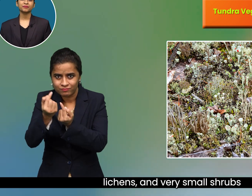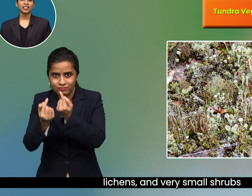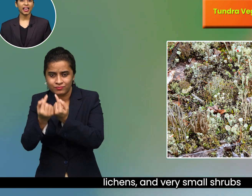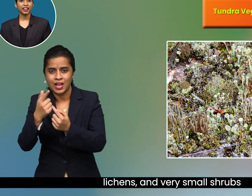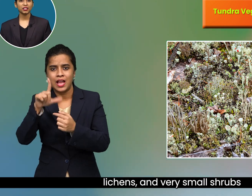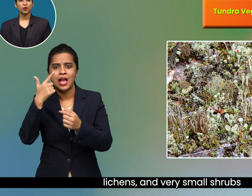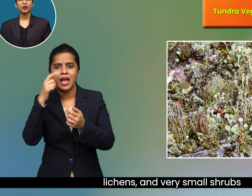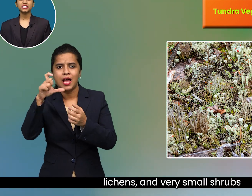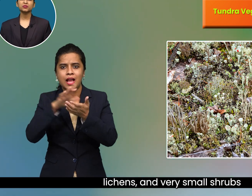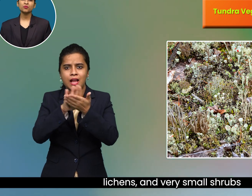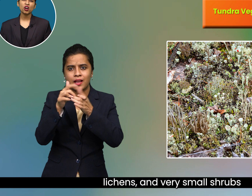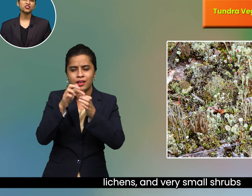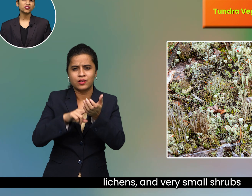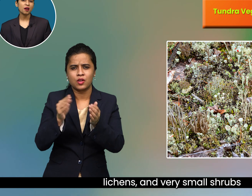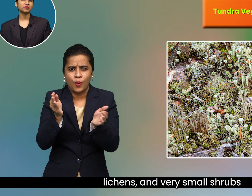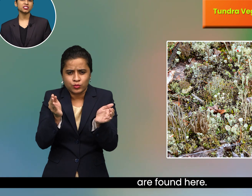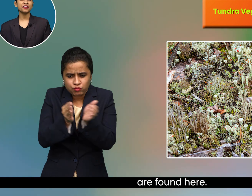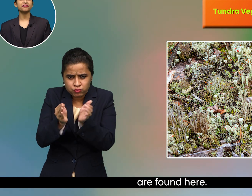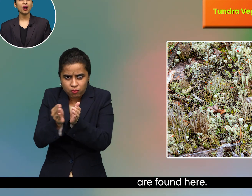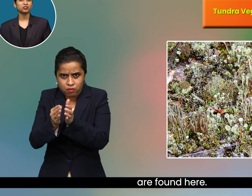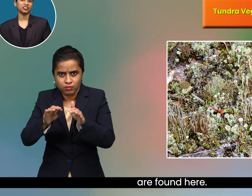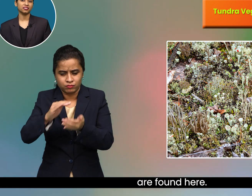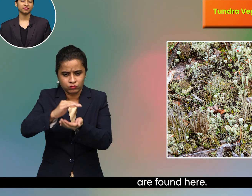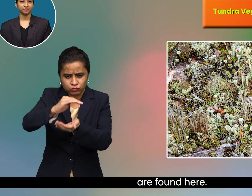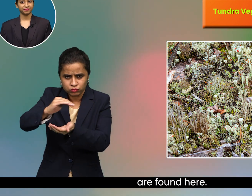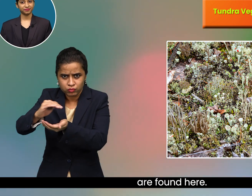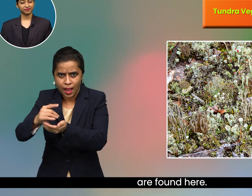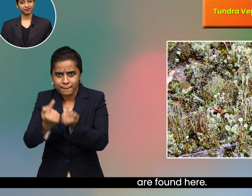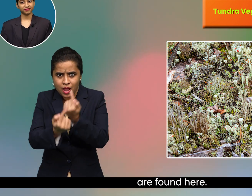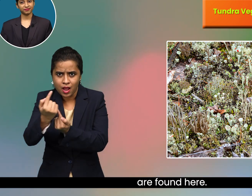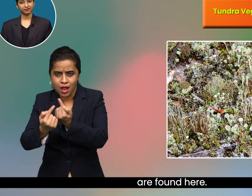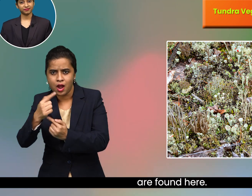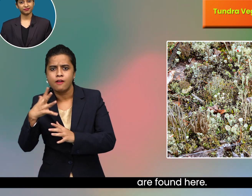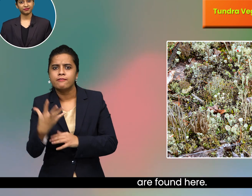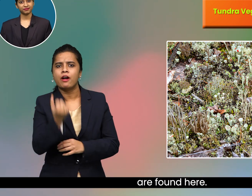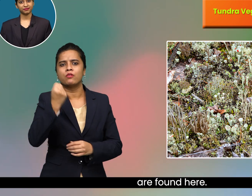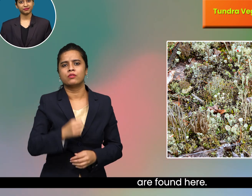lichens and very small shrubs are found here.